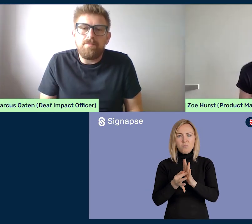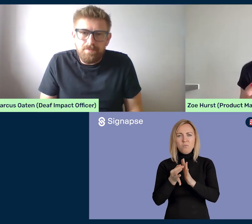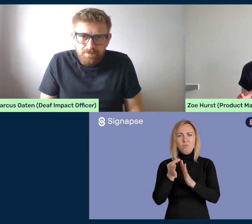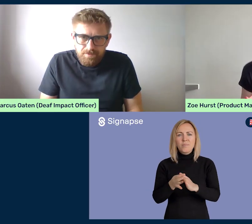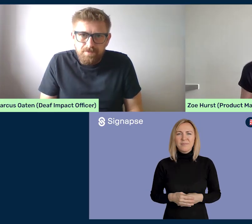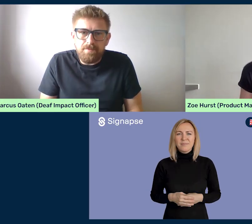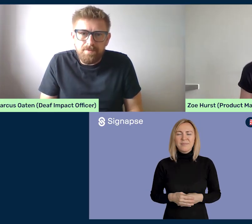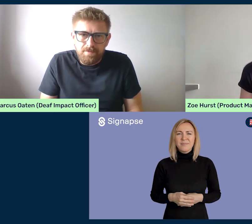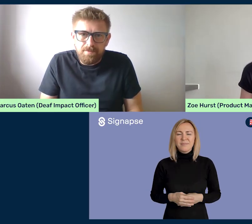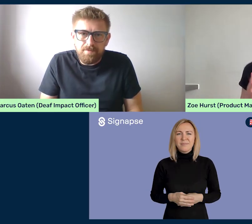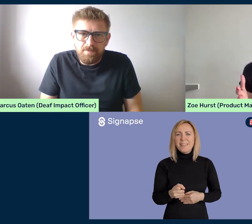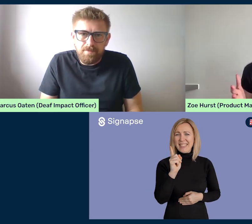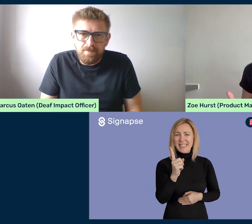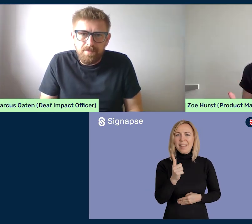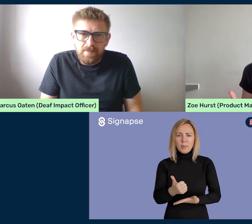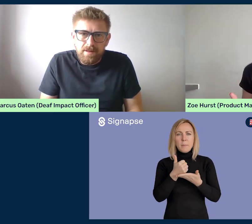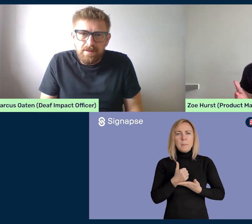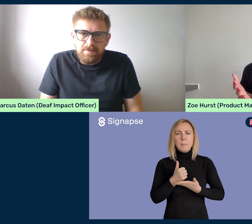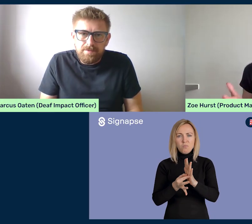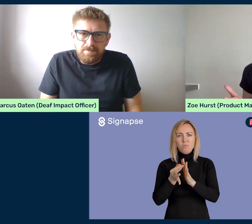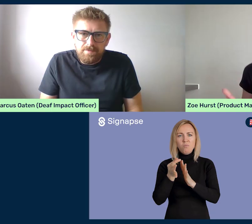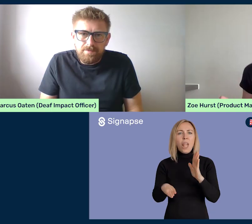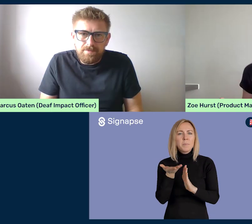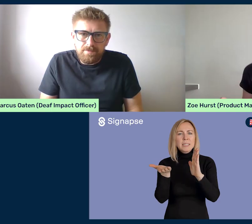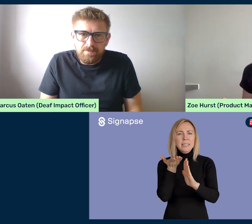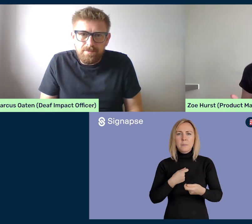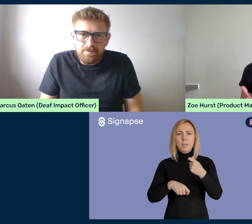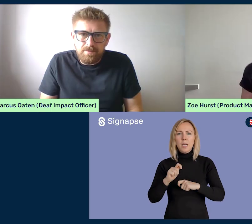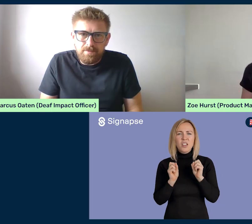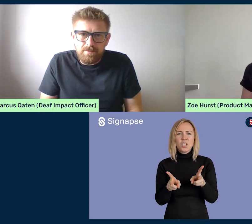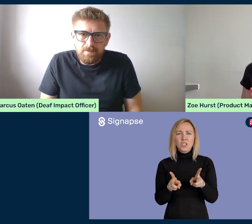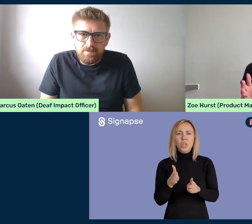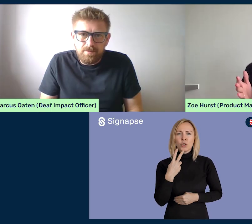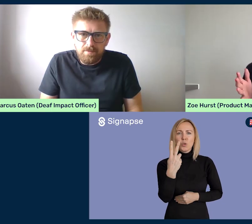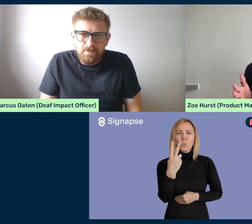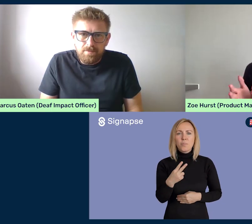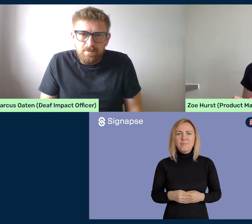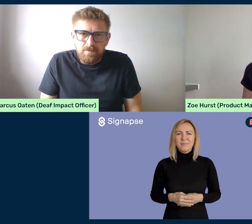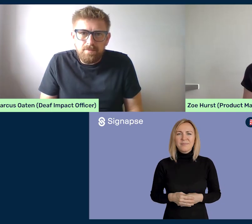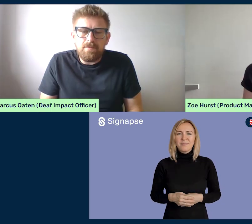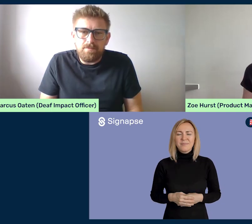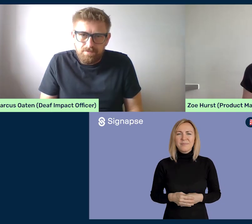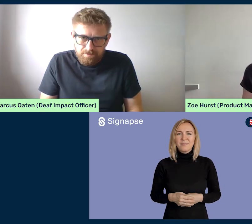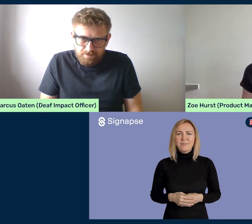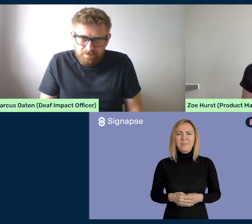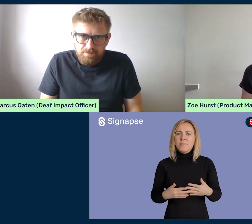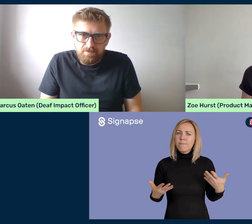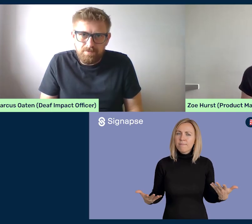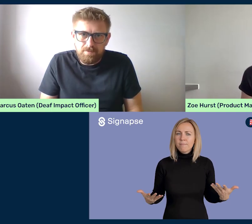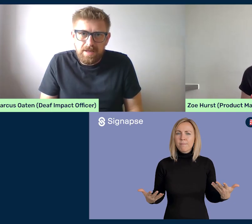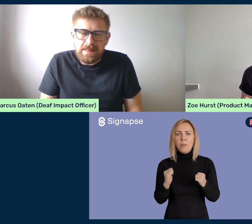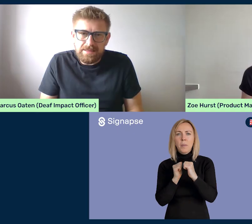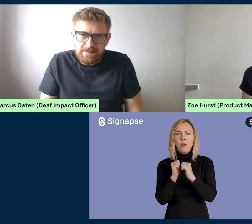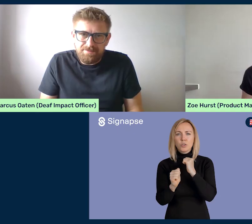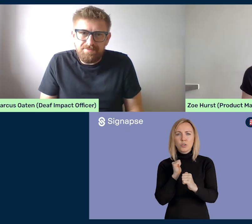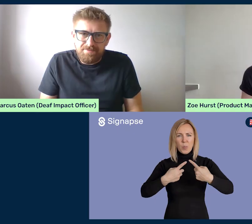that's so crucial, and that's what's really helped us get to this next stage of our version 2.